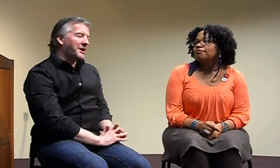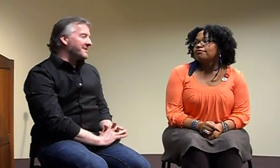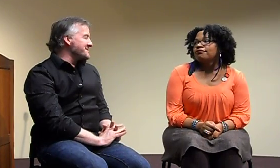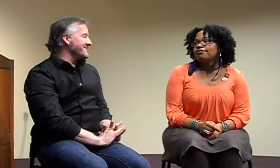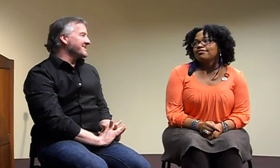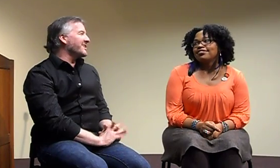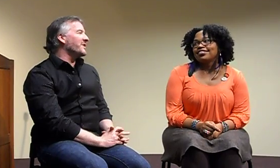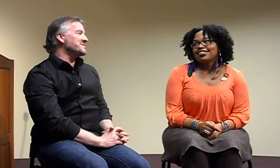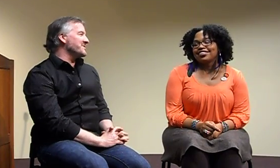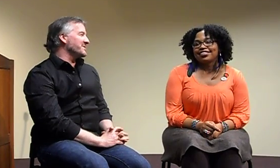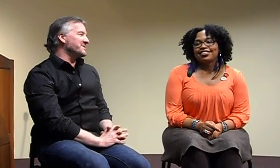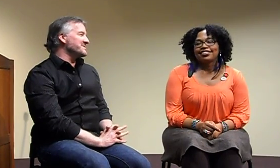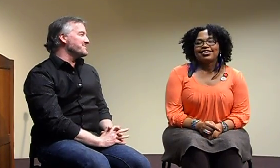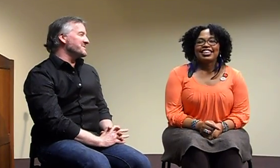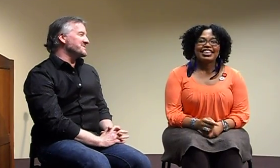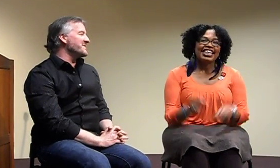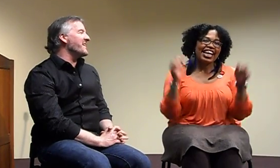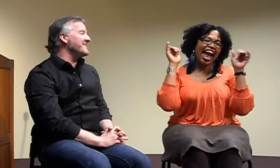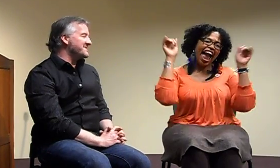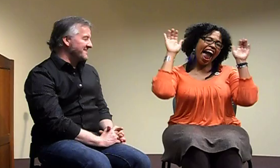I'll take the Cars over Guns N' Roses any day.